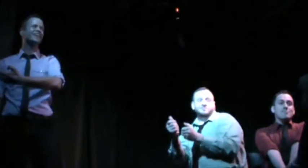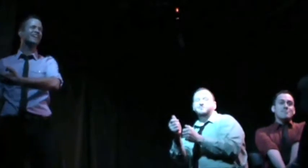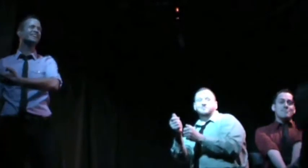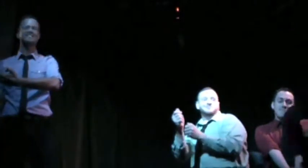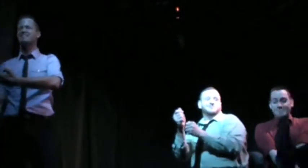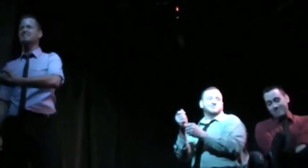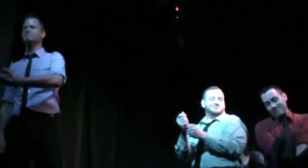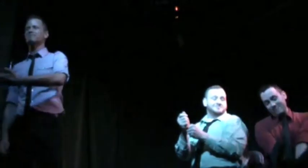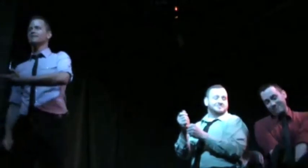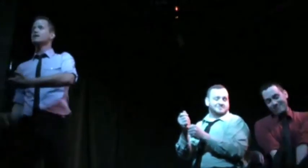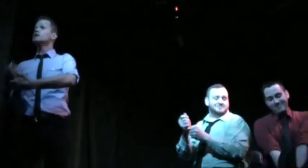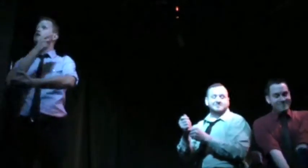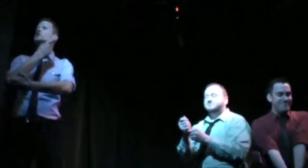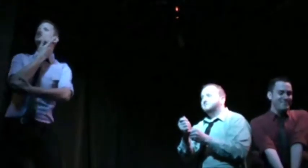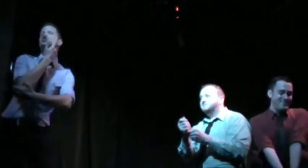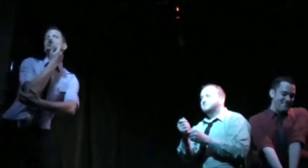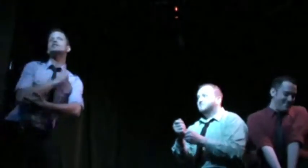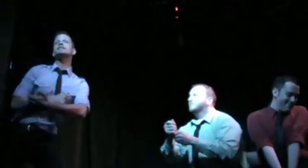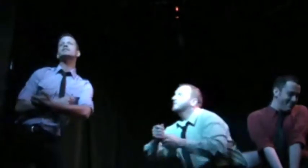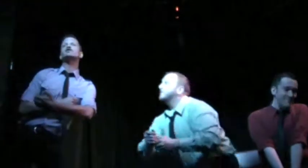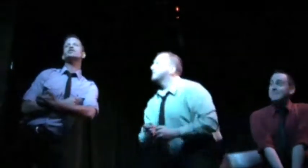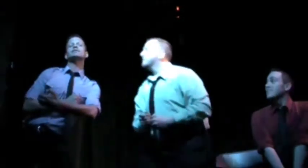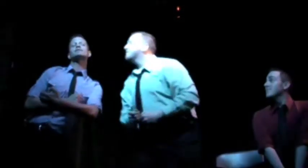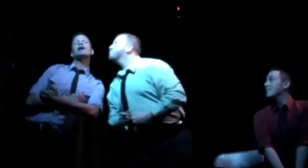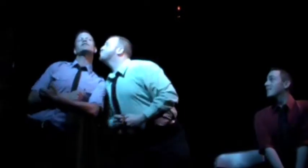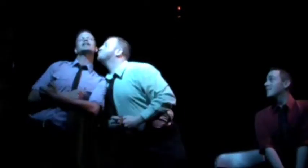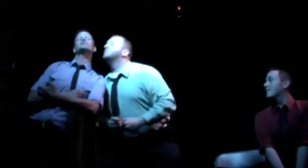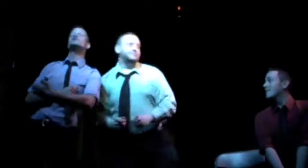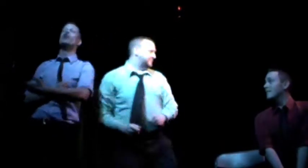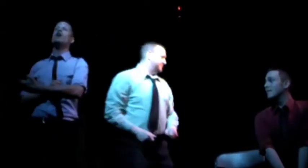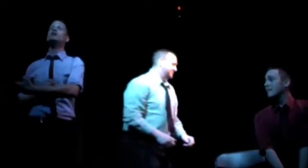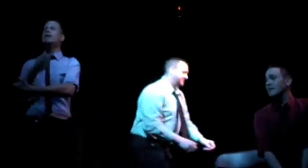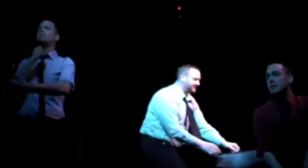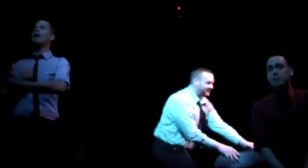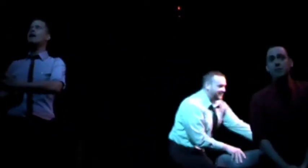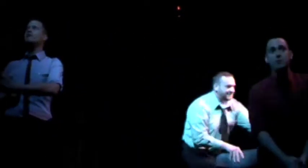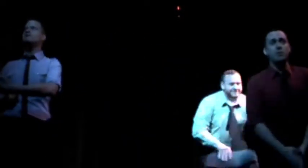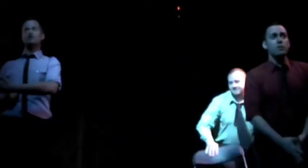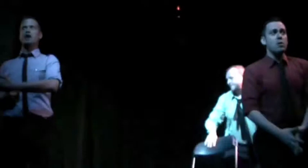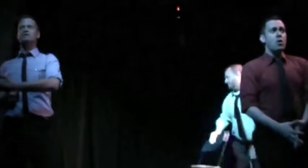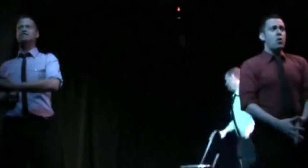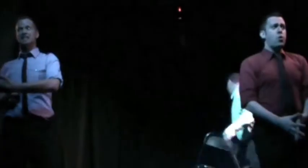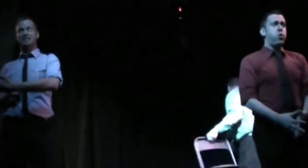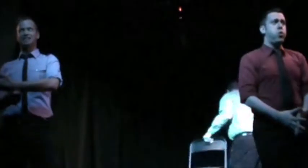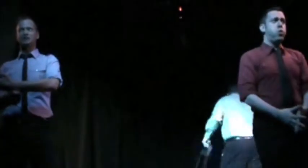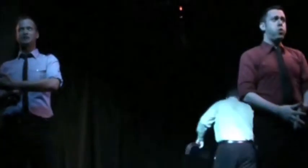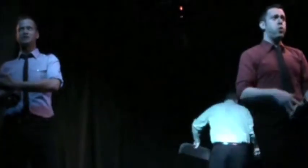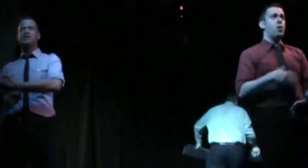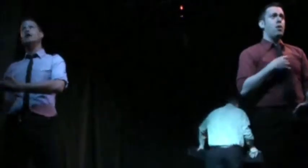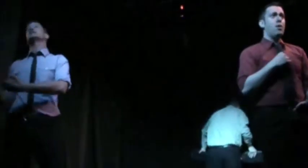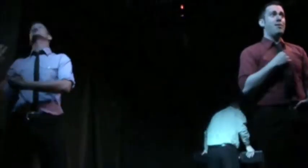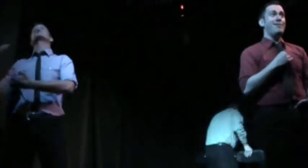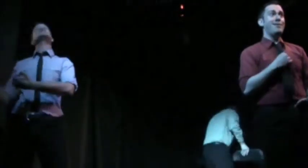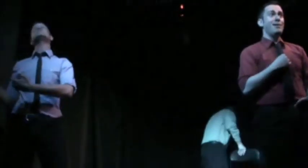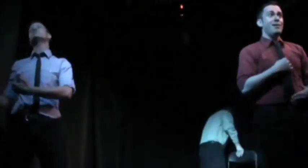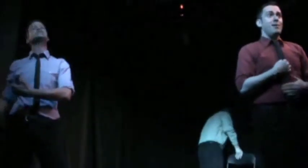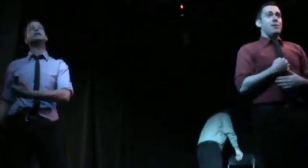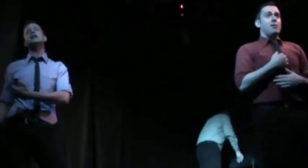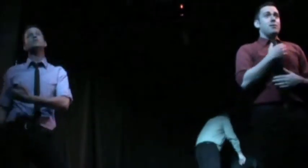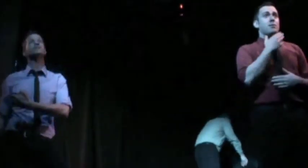Travis. Judas kissed Jesus and then he was gone. By this, Travis got a little turned on. He dreamed of the day when that